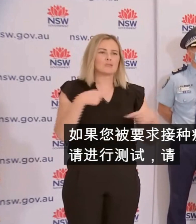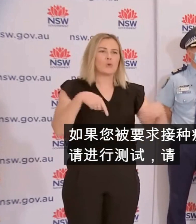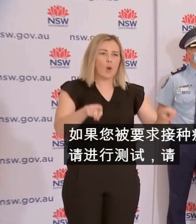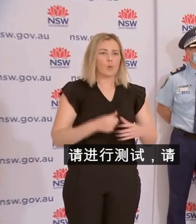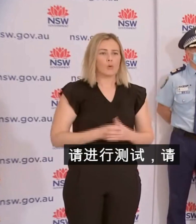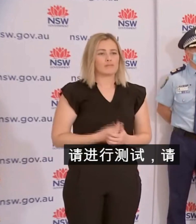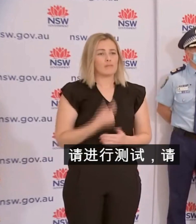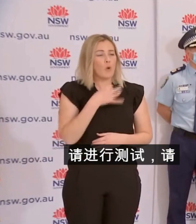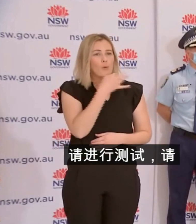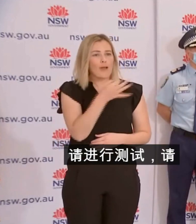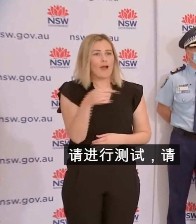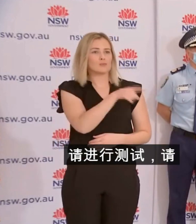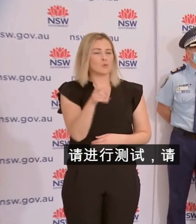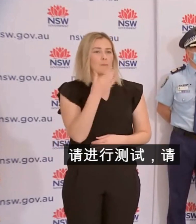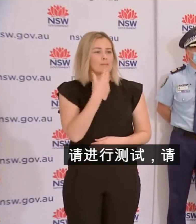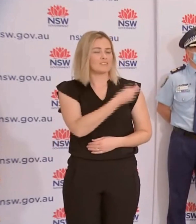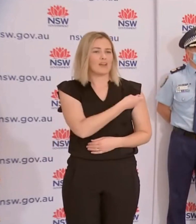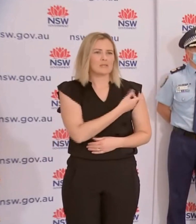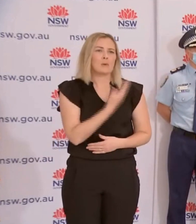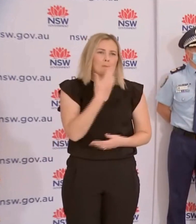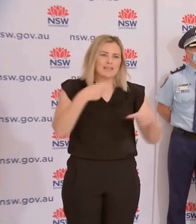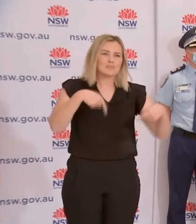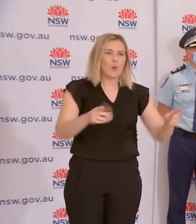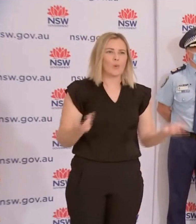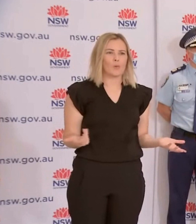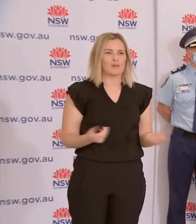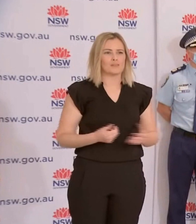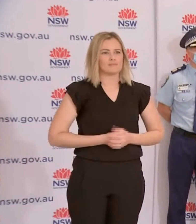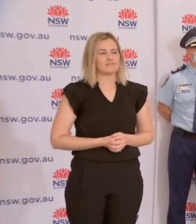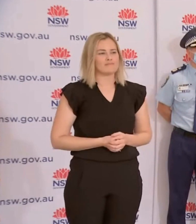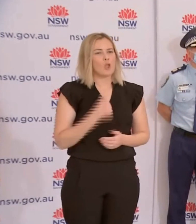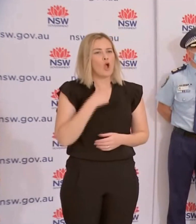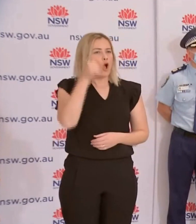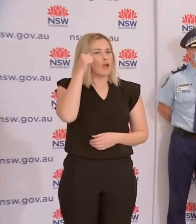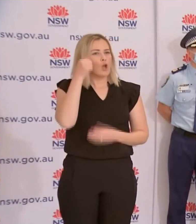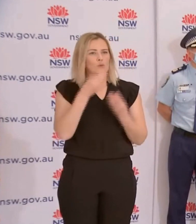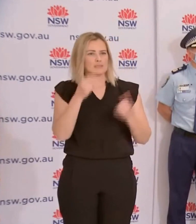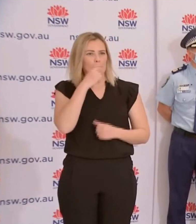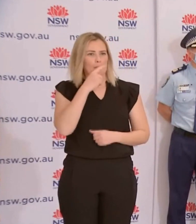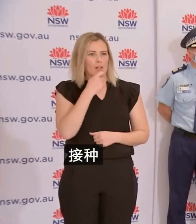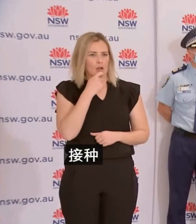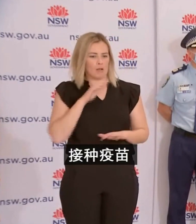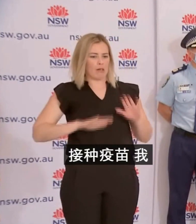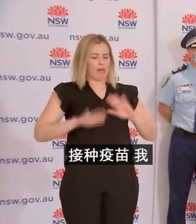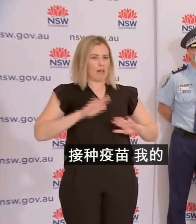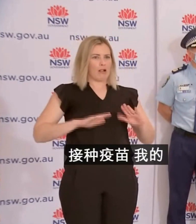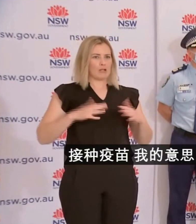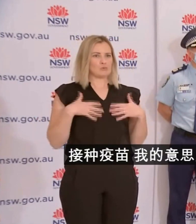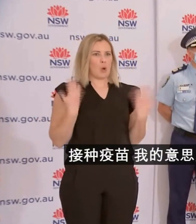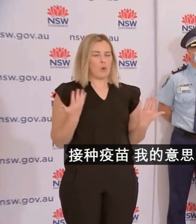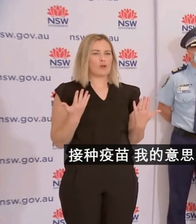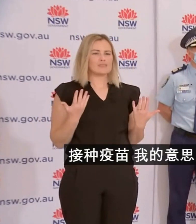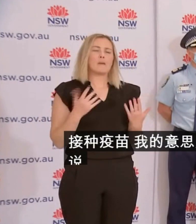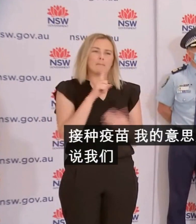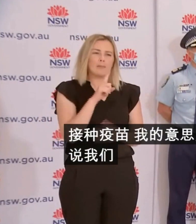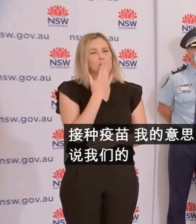think there continues to be some reluctance around some areas on that front. I would just say again, go and get vaccinated. But we'll